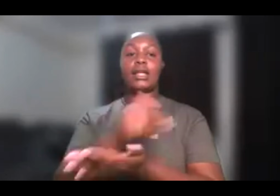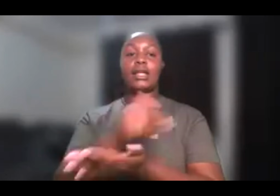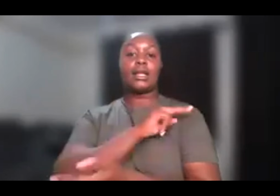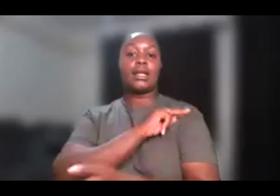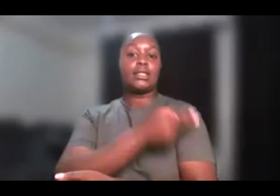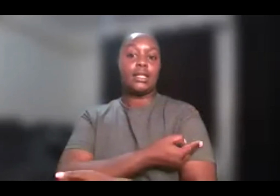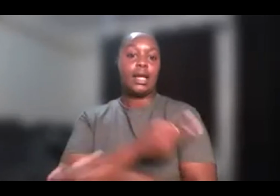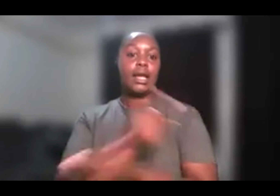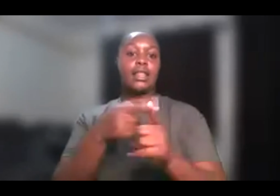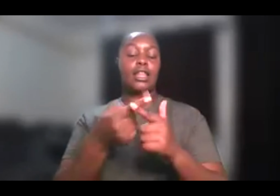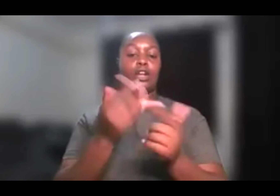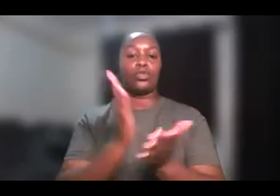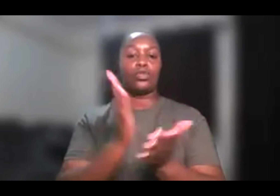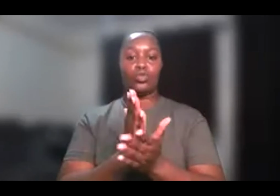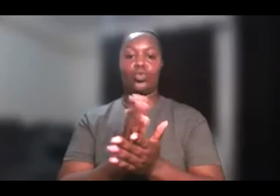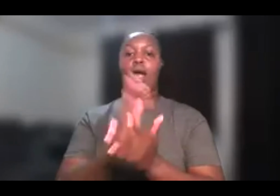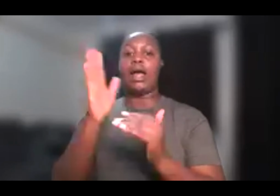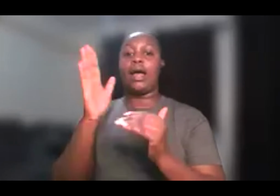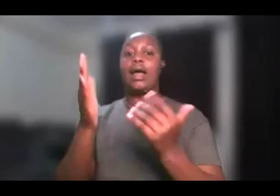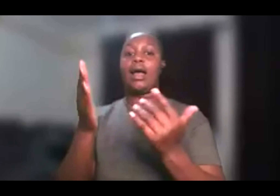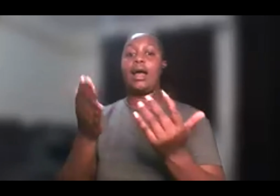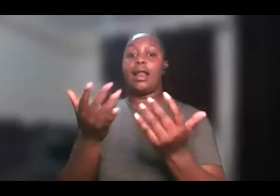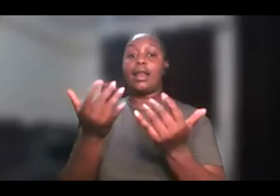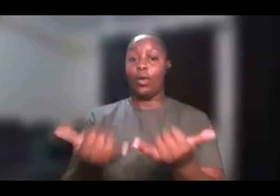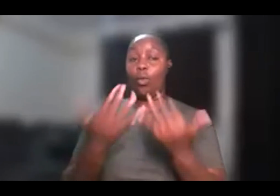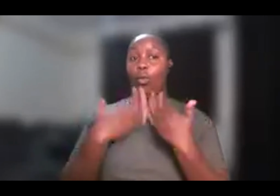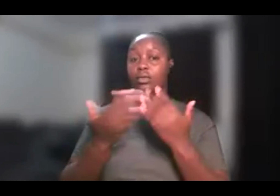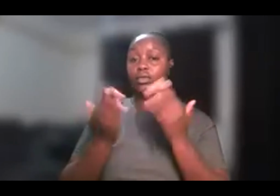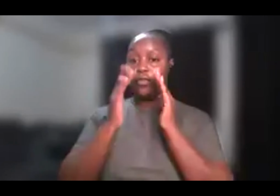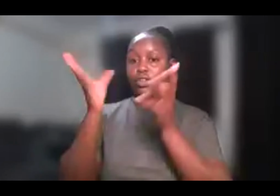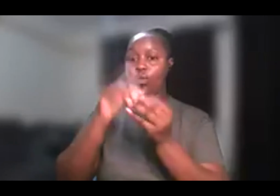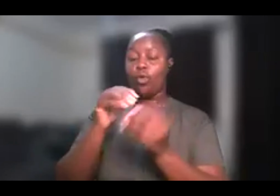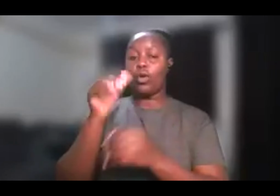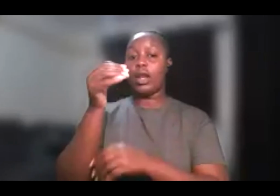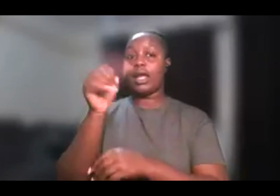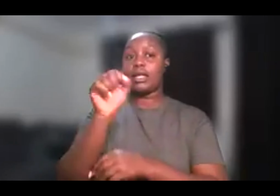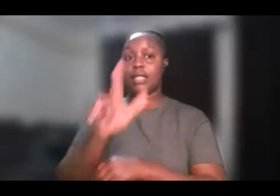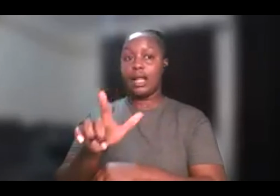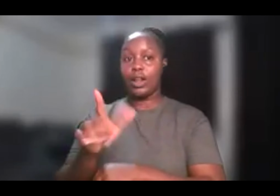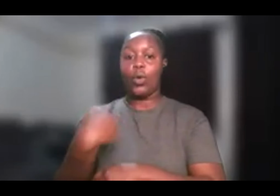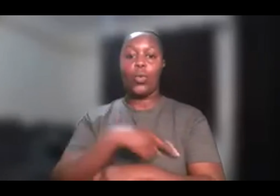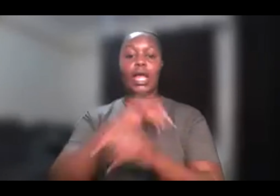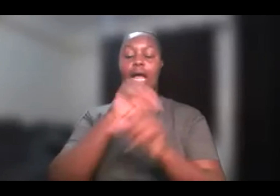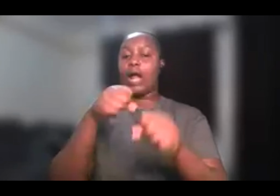more on American Sign Language. So yeah, we can do it tomorrow. Like I'm always available. Yeah.